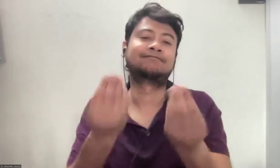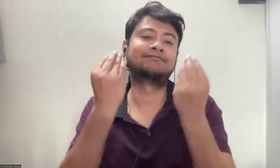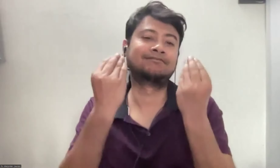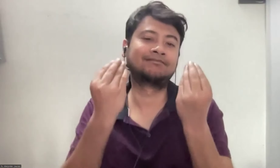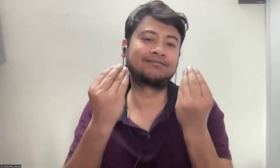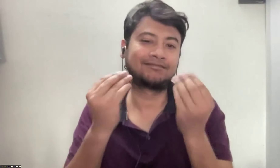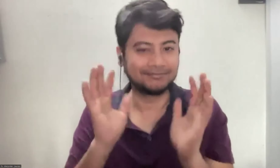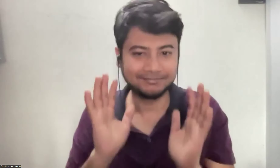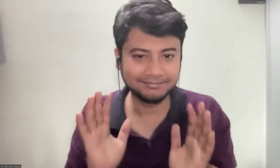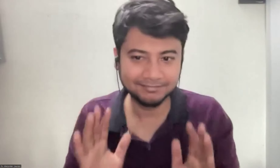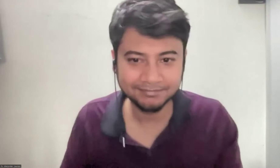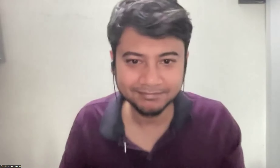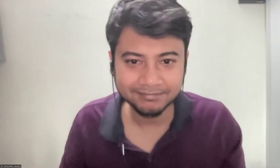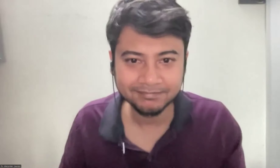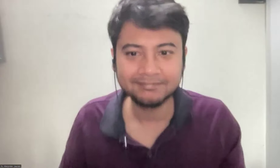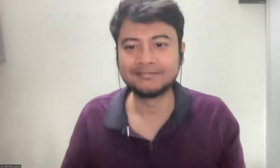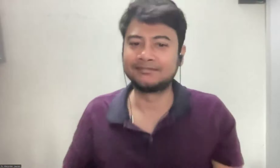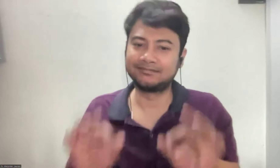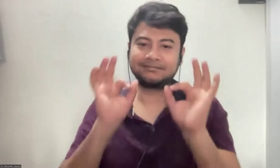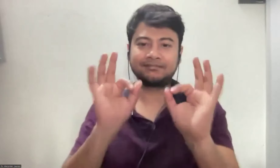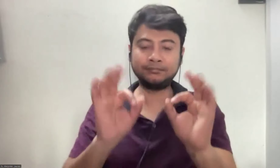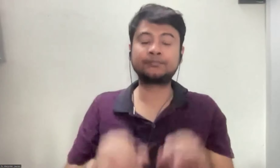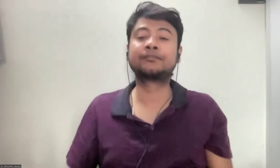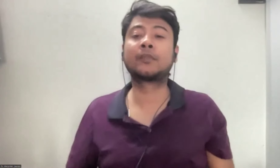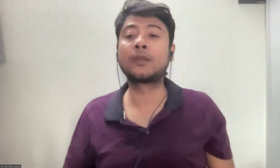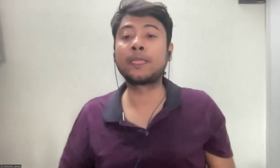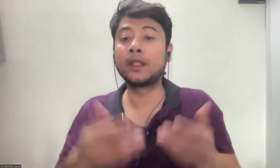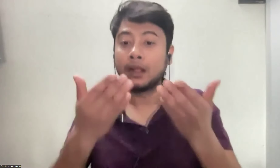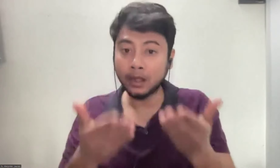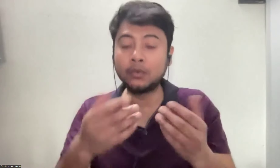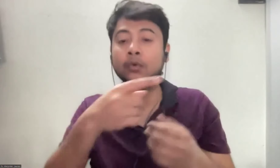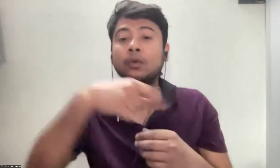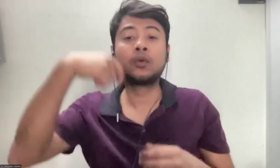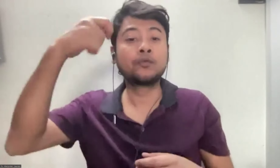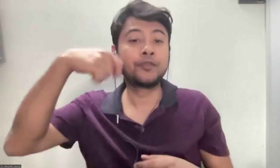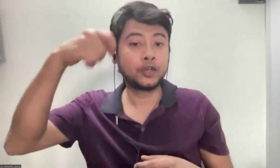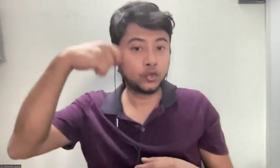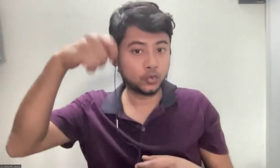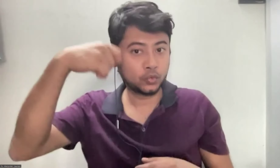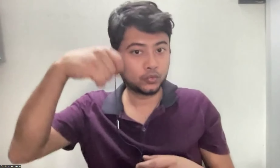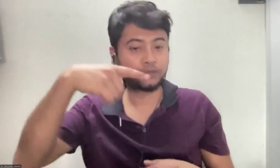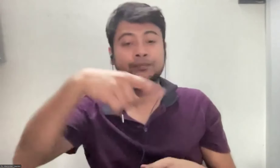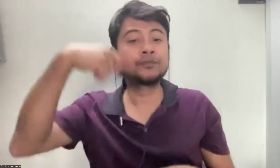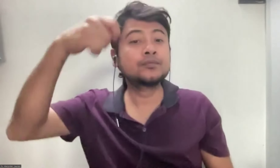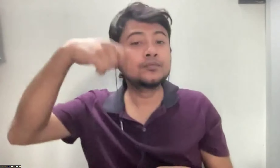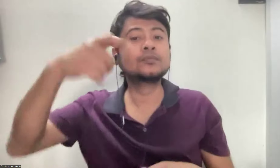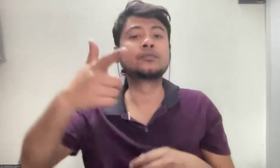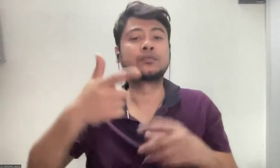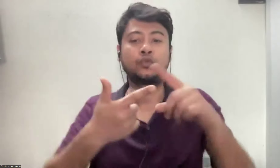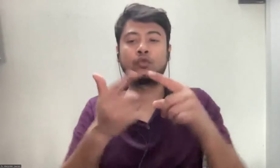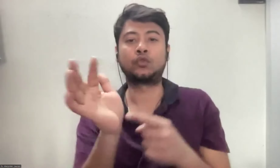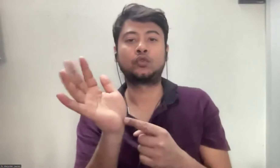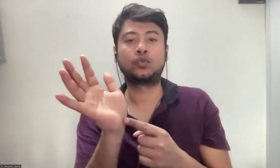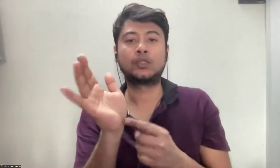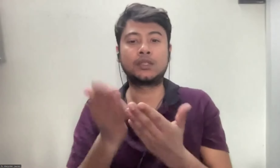was, because many of you won't have understood what is happening in the Aarti. So it's a 3 minute 40 second, I think, video. Let's run